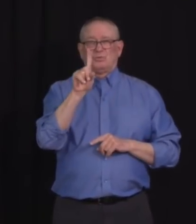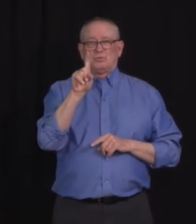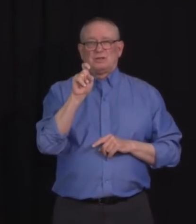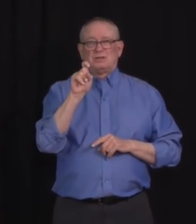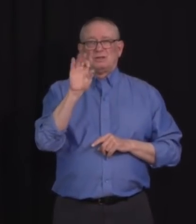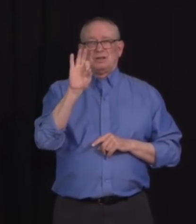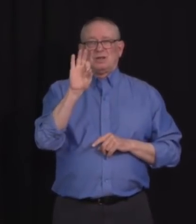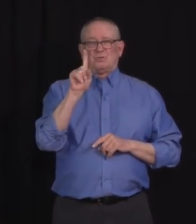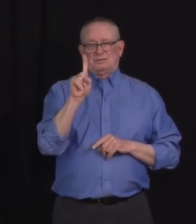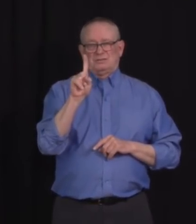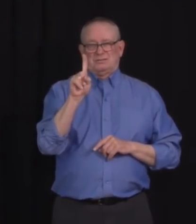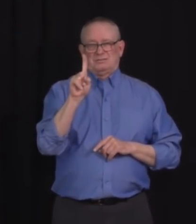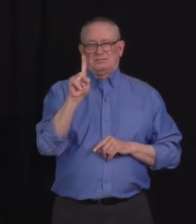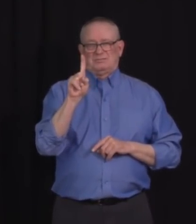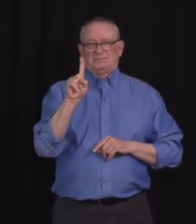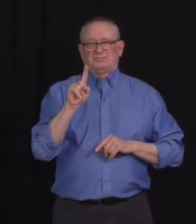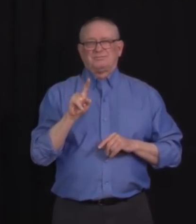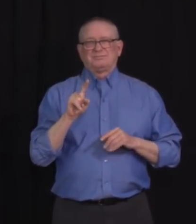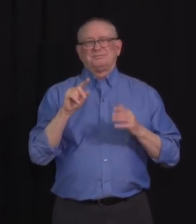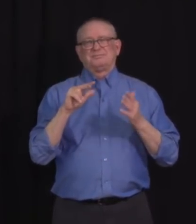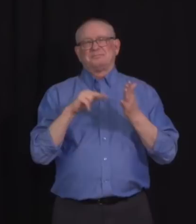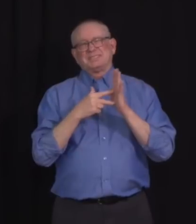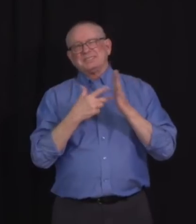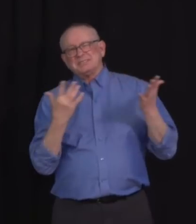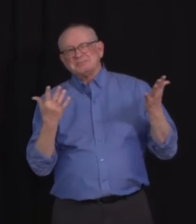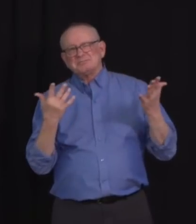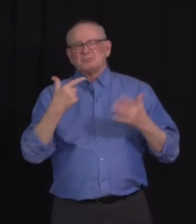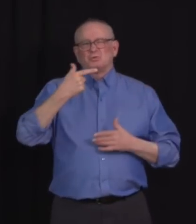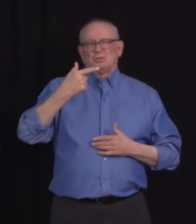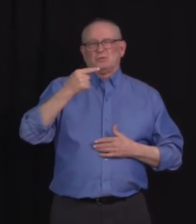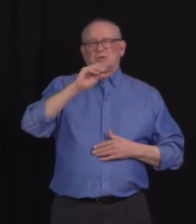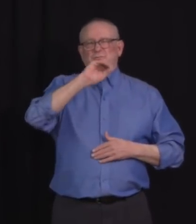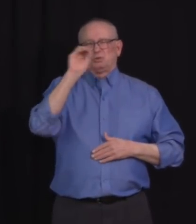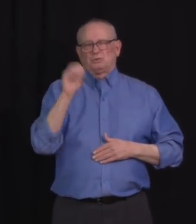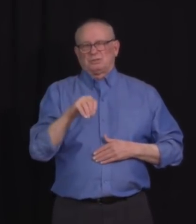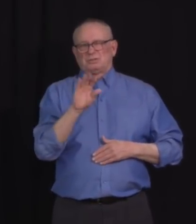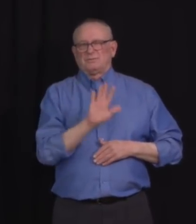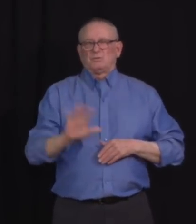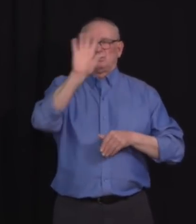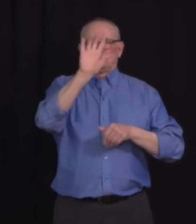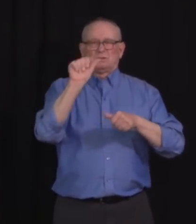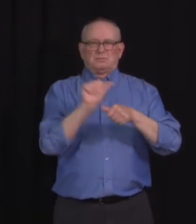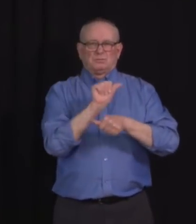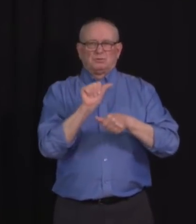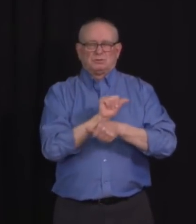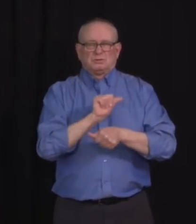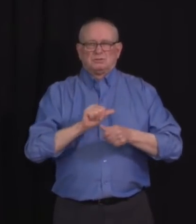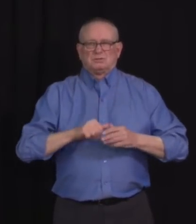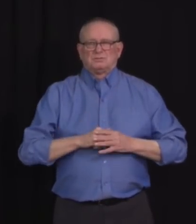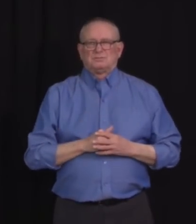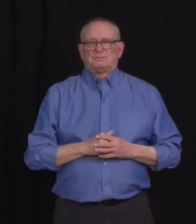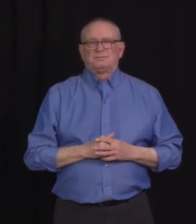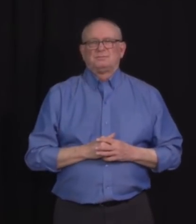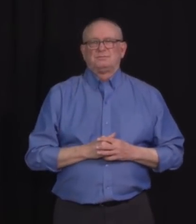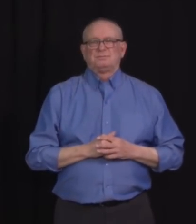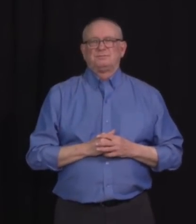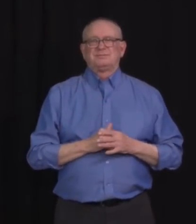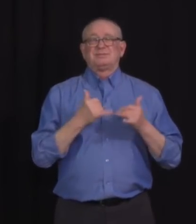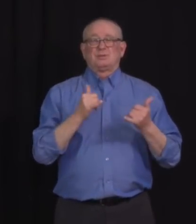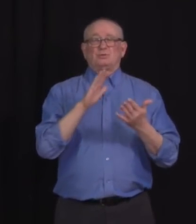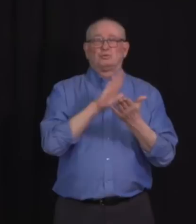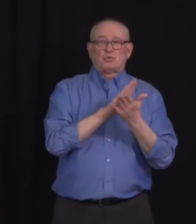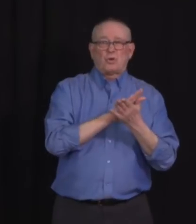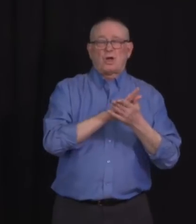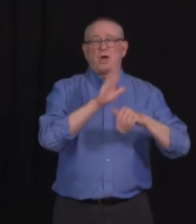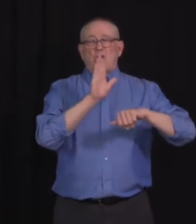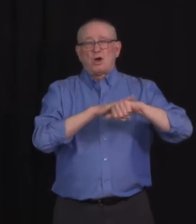about 21% of our active cases. There are now active alerts or outbreaks in